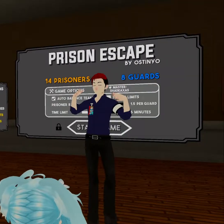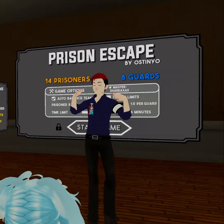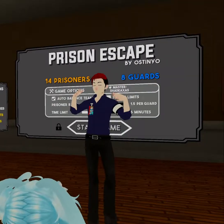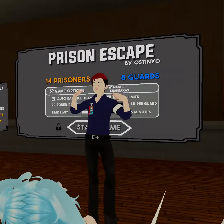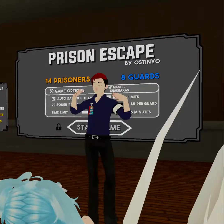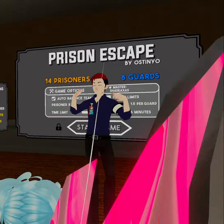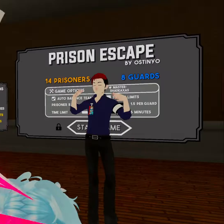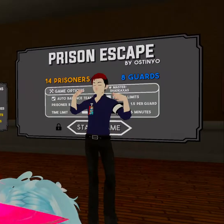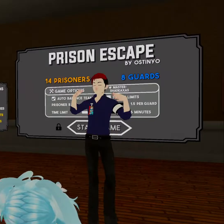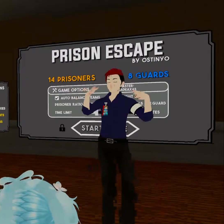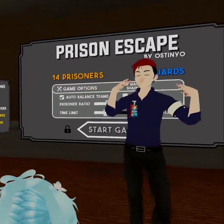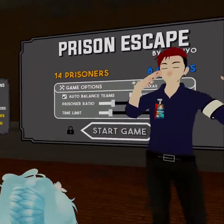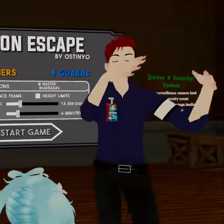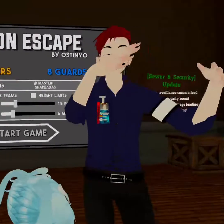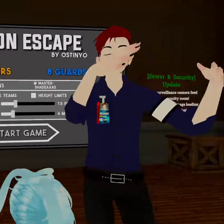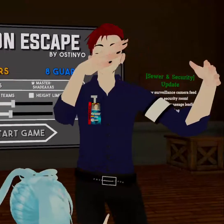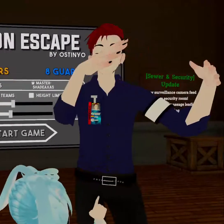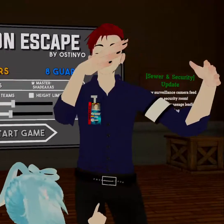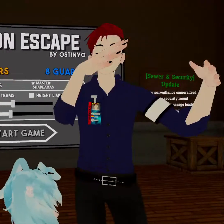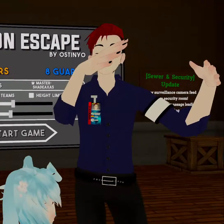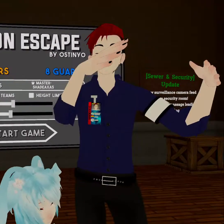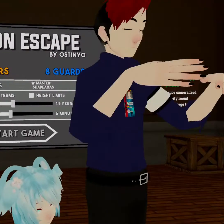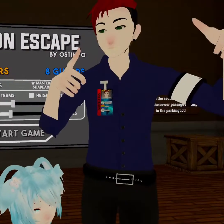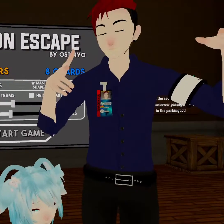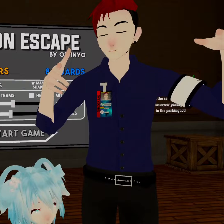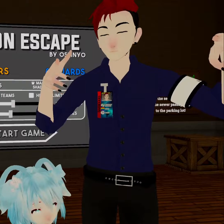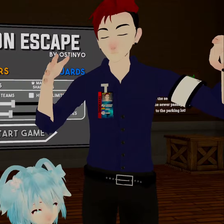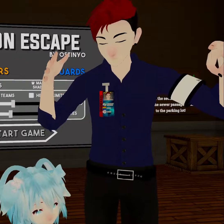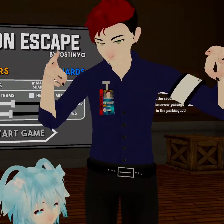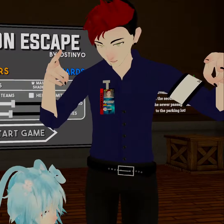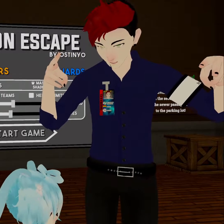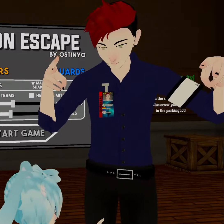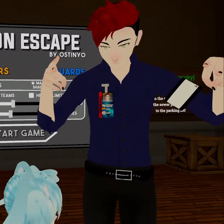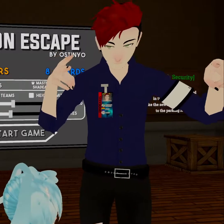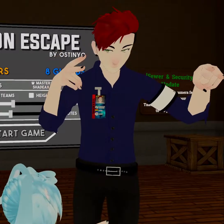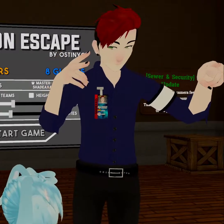They can fight back. They are more accurate with the And firearms. neither can Shade because he All just right. froze.